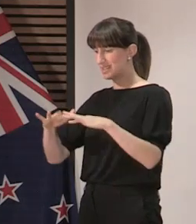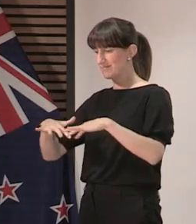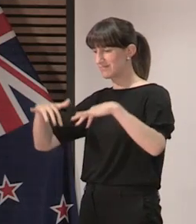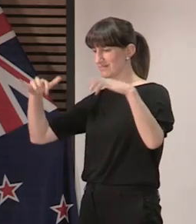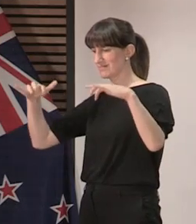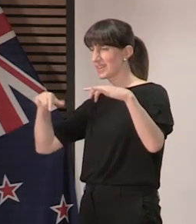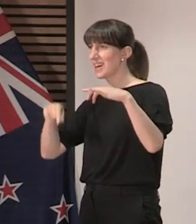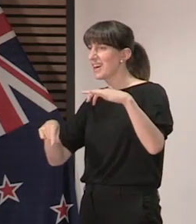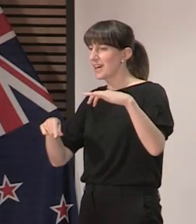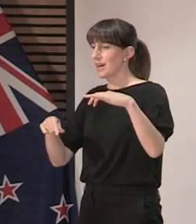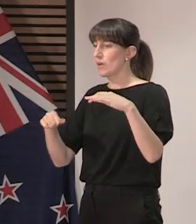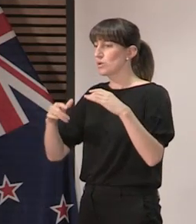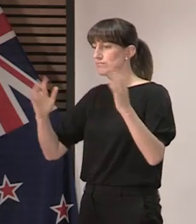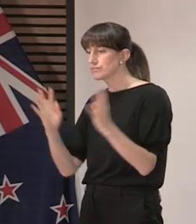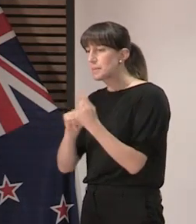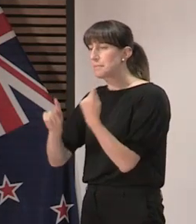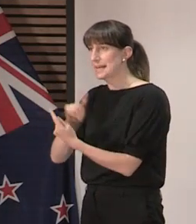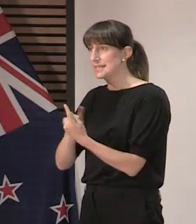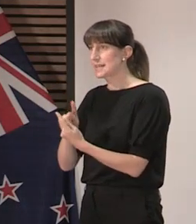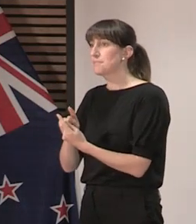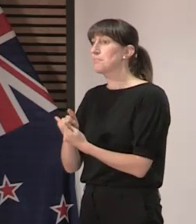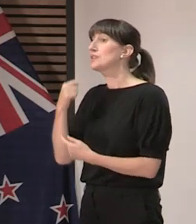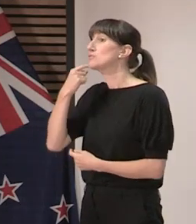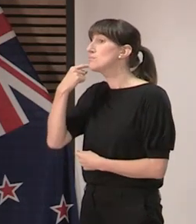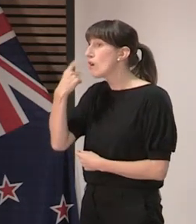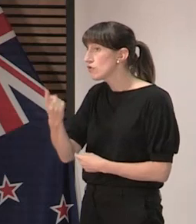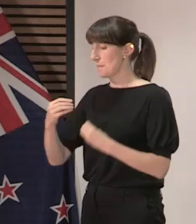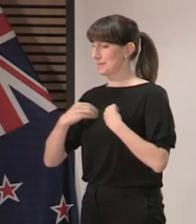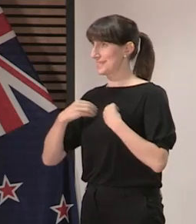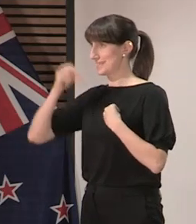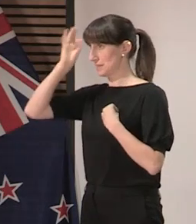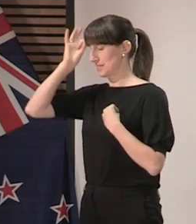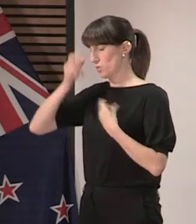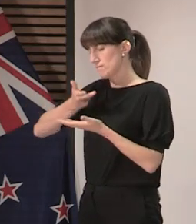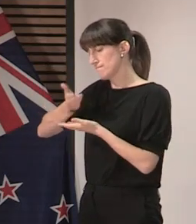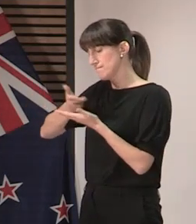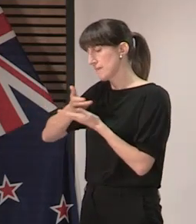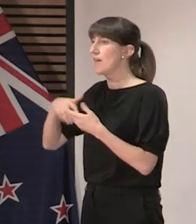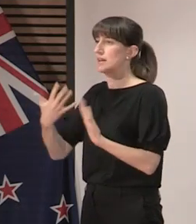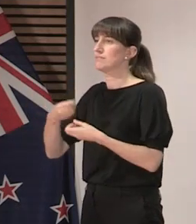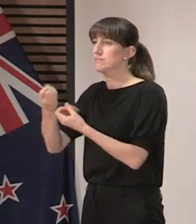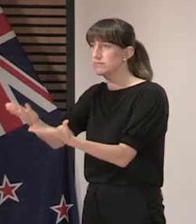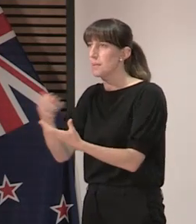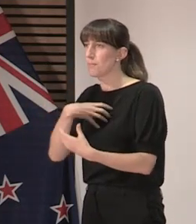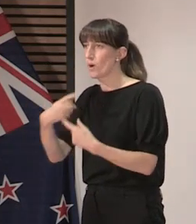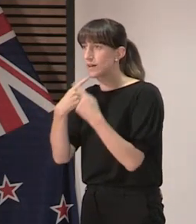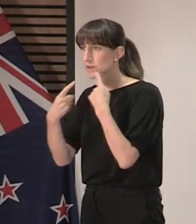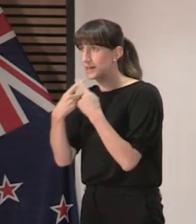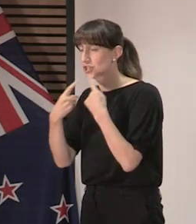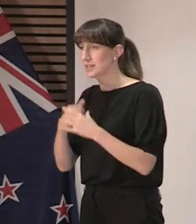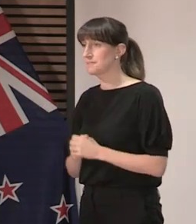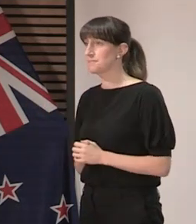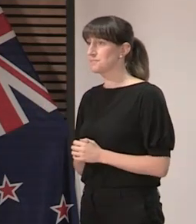will be confirmed following a meeting of the Business Committee tomorrow, but I do expect that the sitting will adopt the same practices